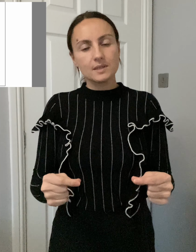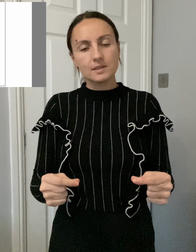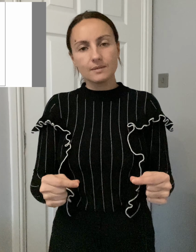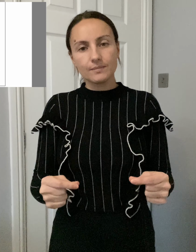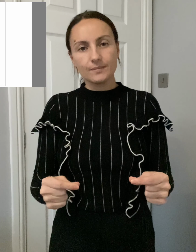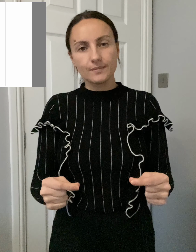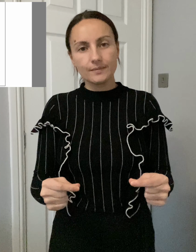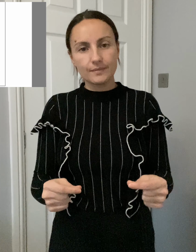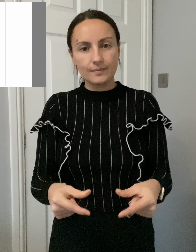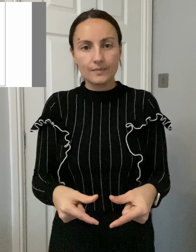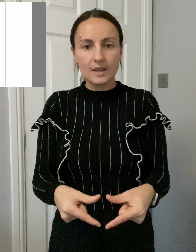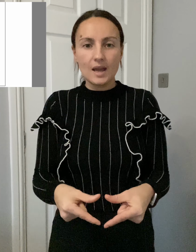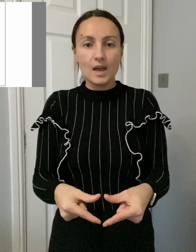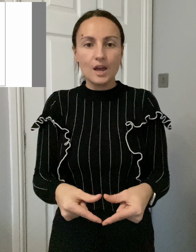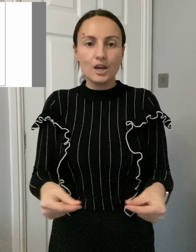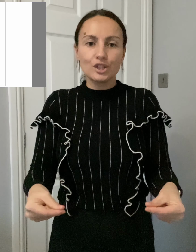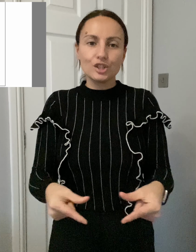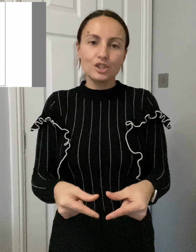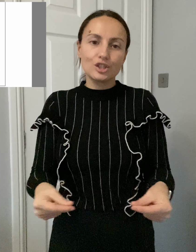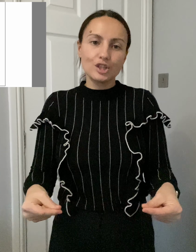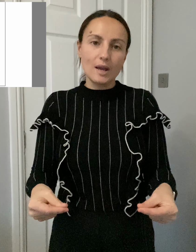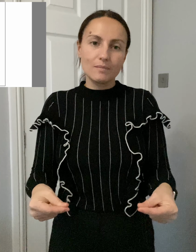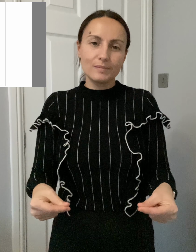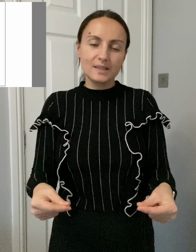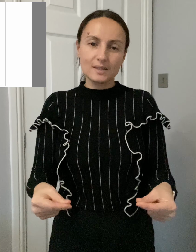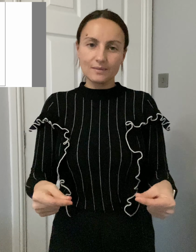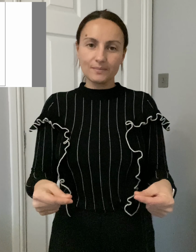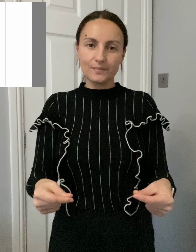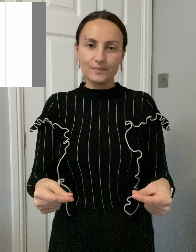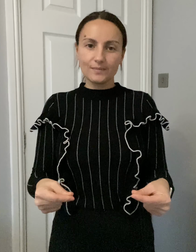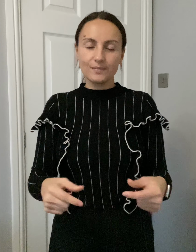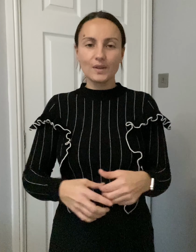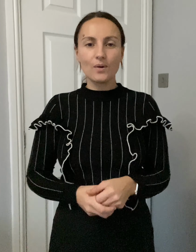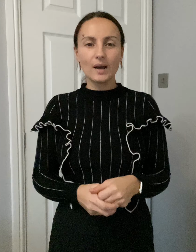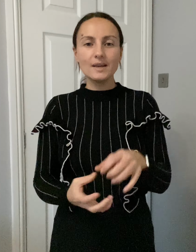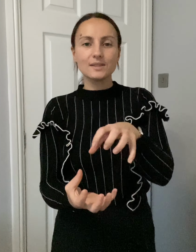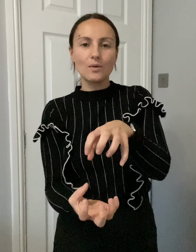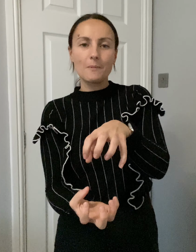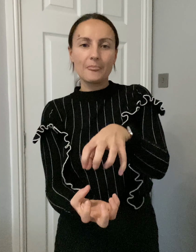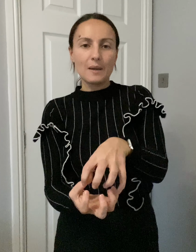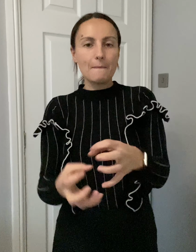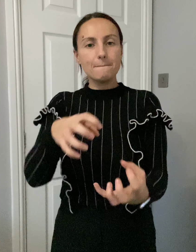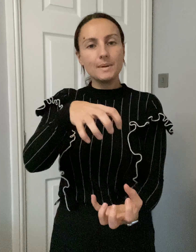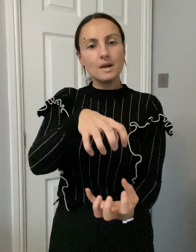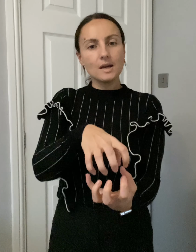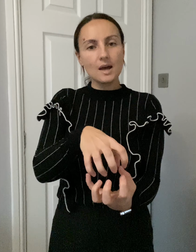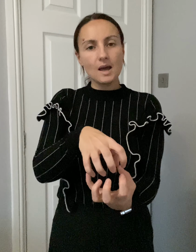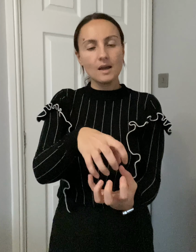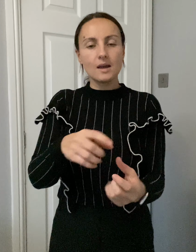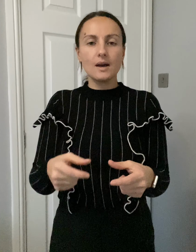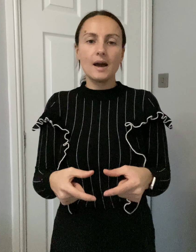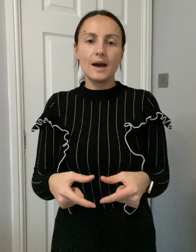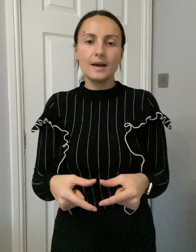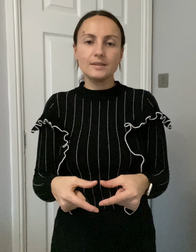chips okay so burger and